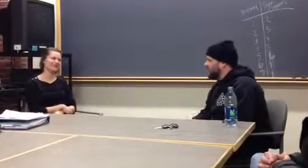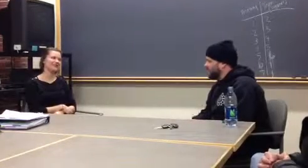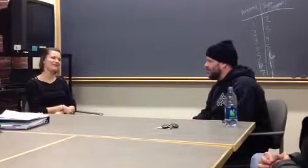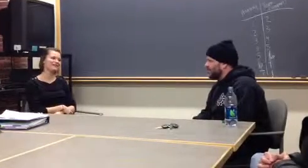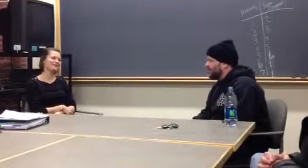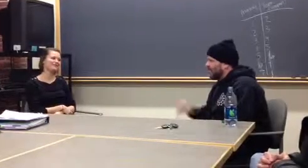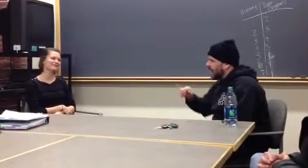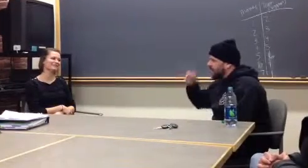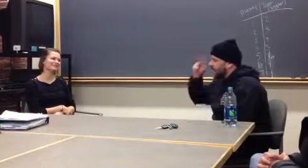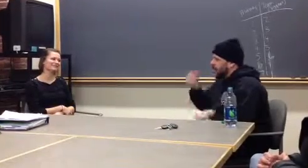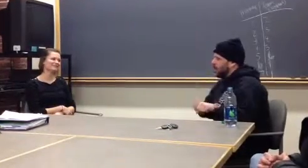Oh.